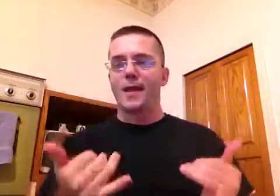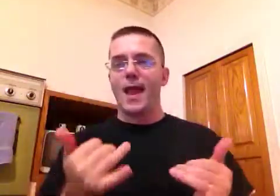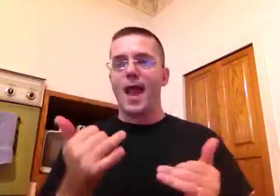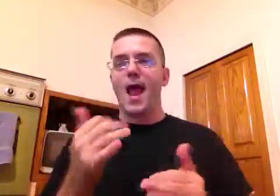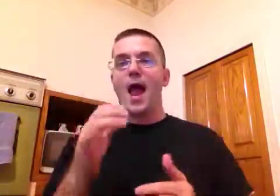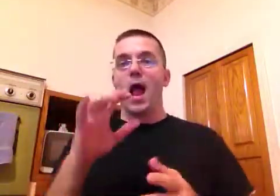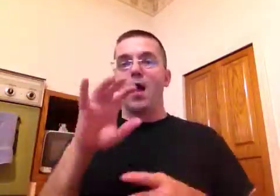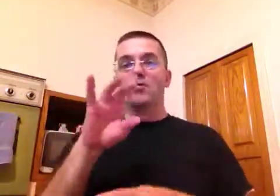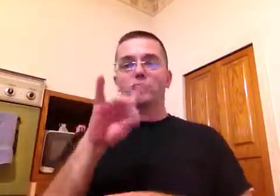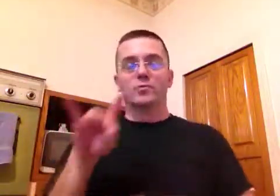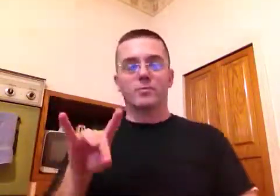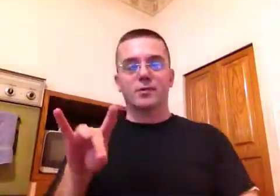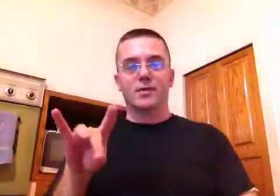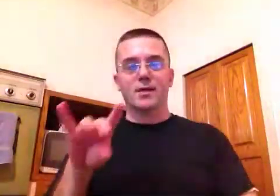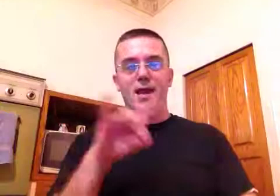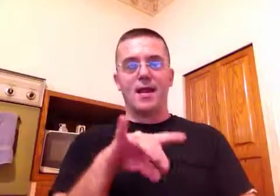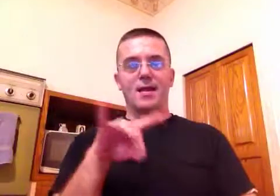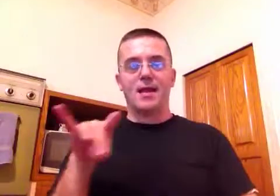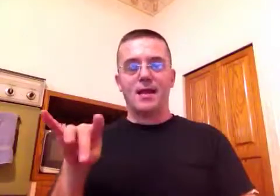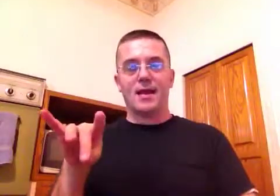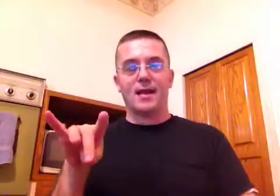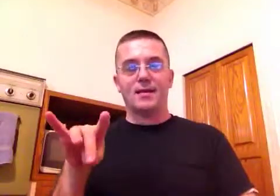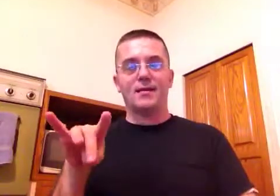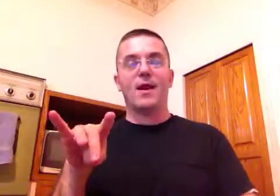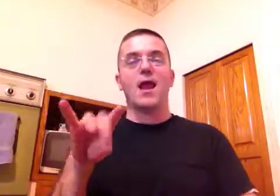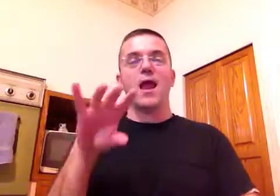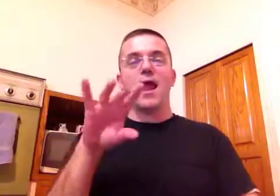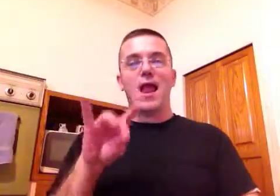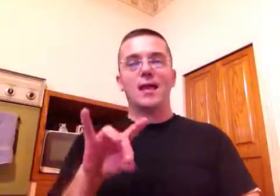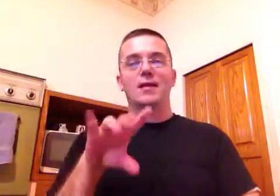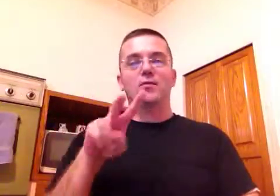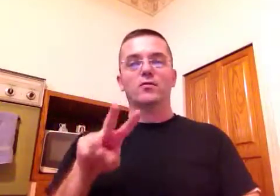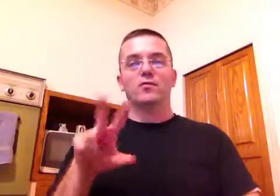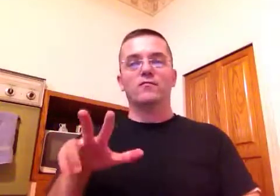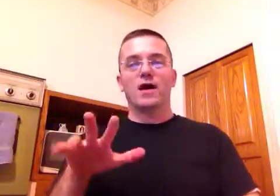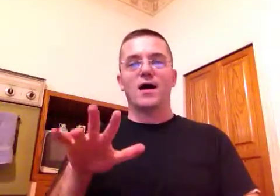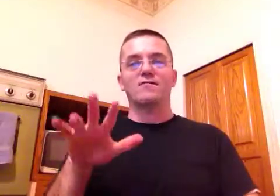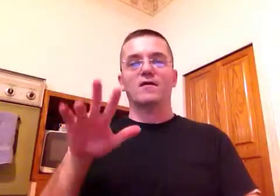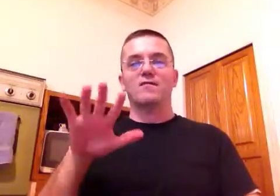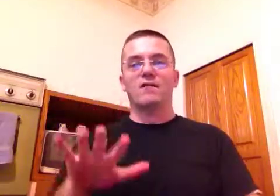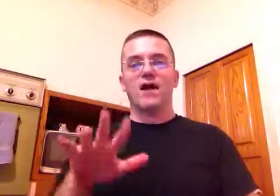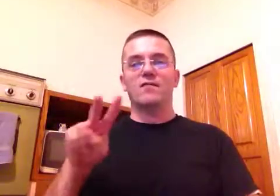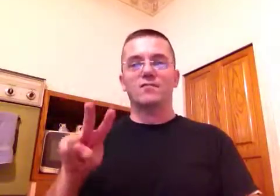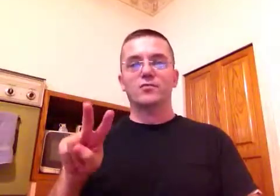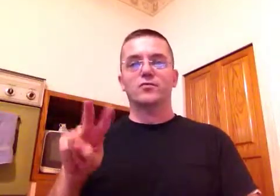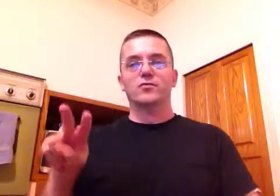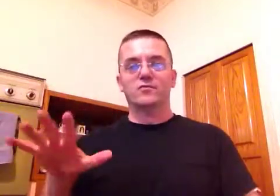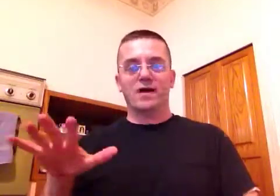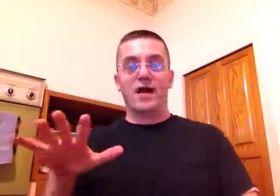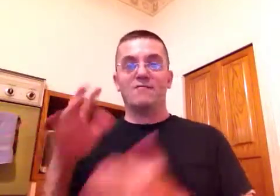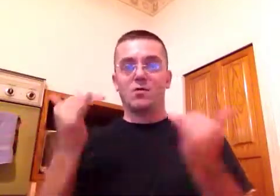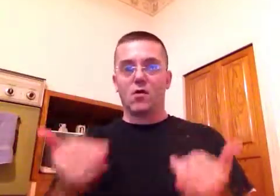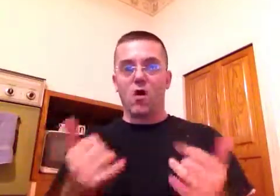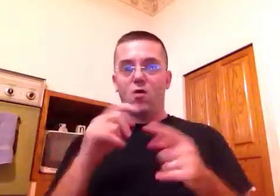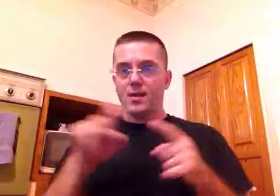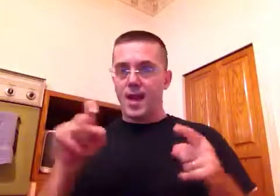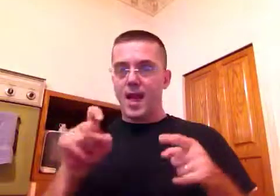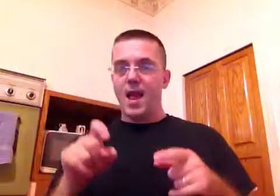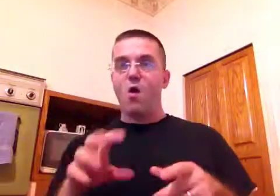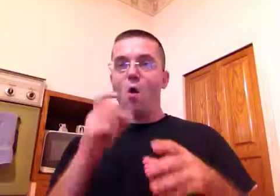888-825-5225, or you can go online at daveramsey.com. Click Dave's email. Keep them brief and to the point. We'll try to answer them. Thanks for being